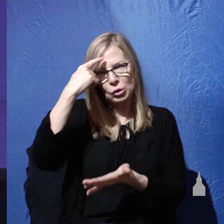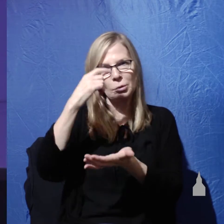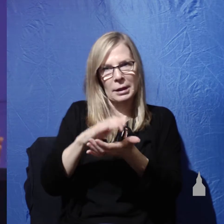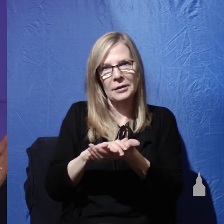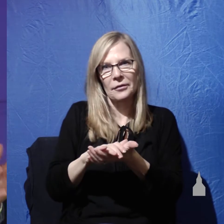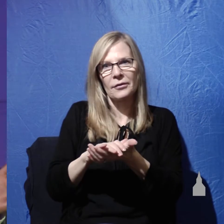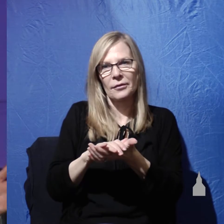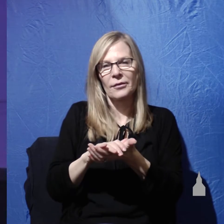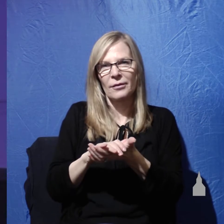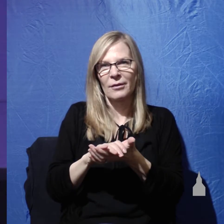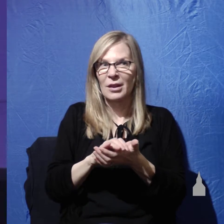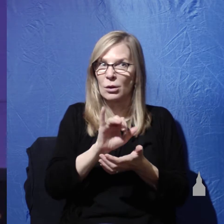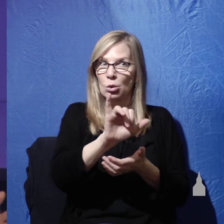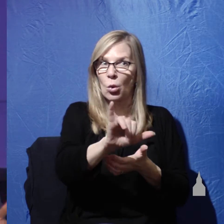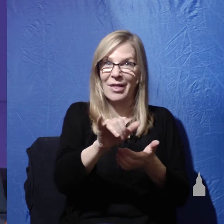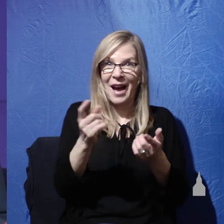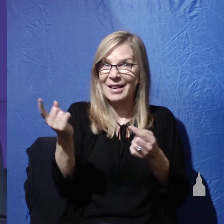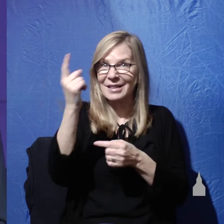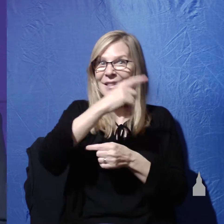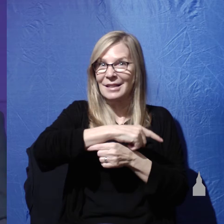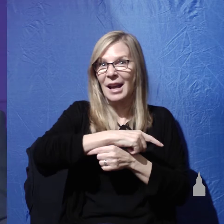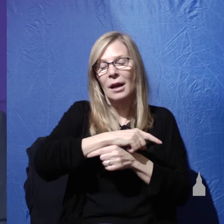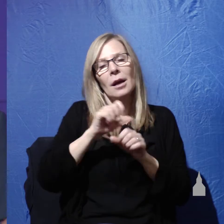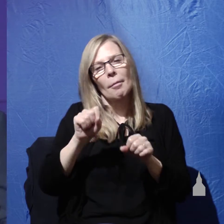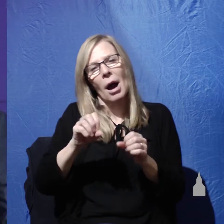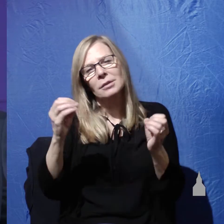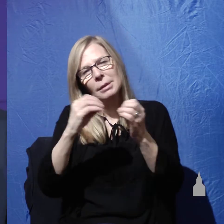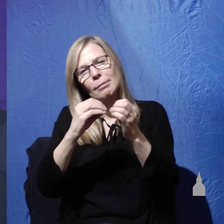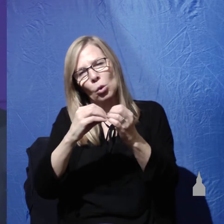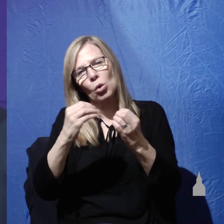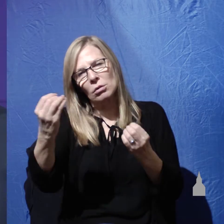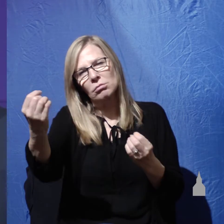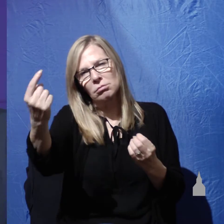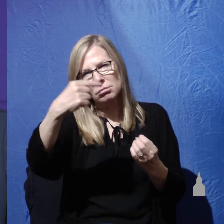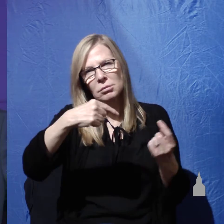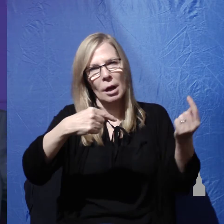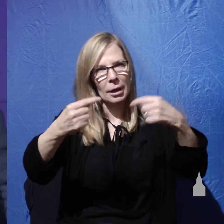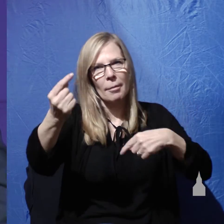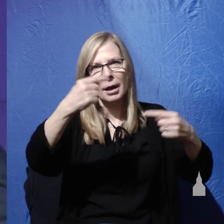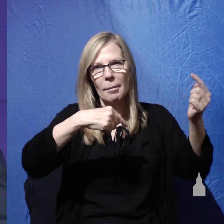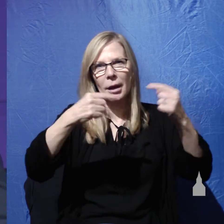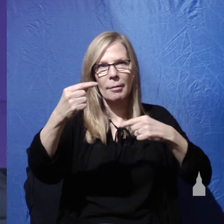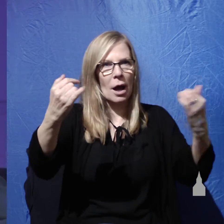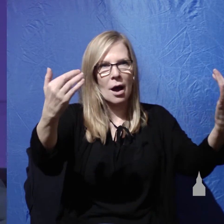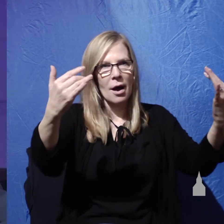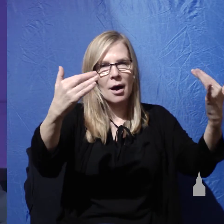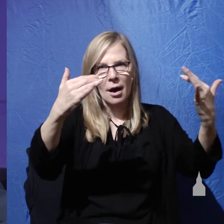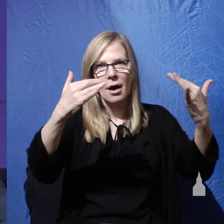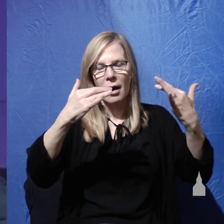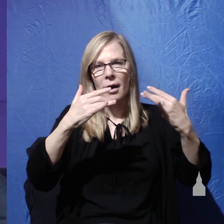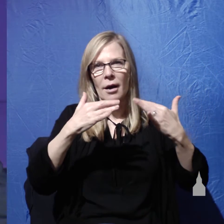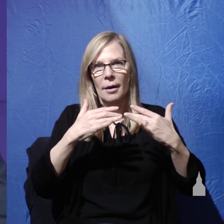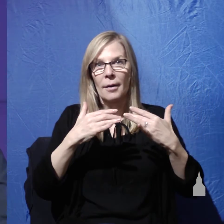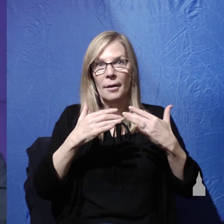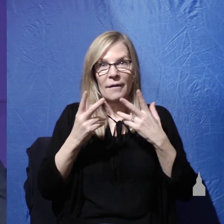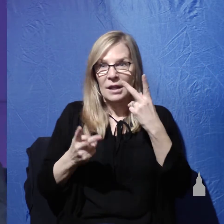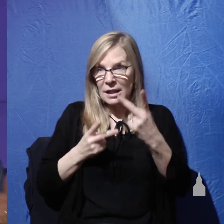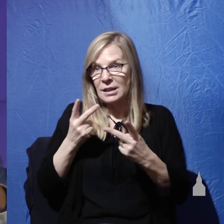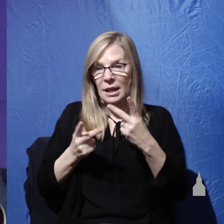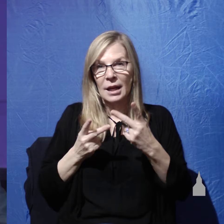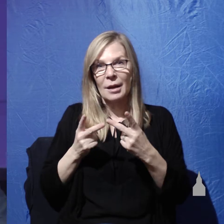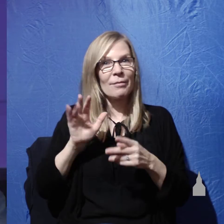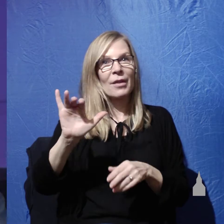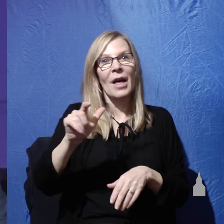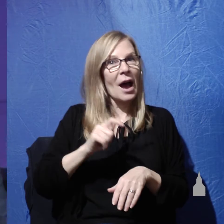with possibly even more joining them, because the text says that they came in large numbers, they visited Paul at his lodgings. At